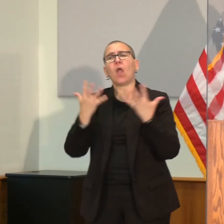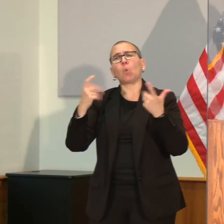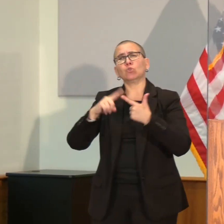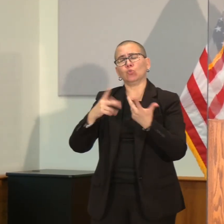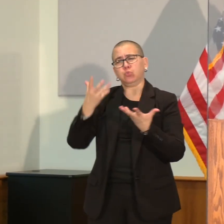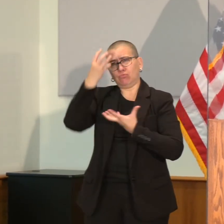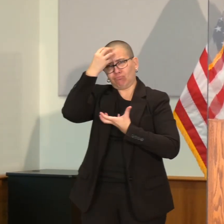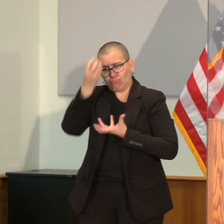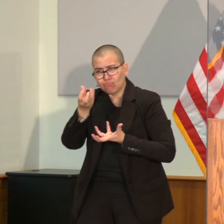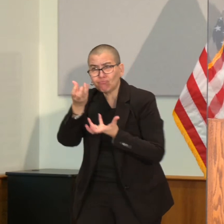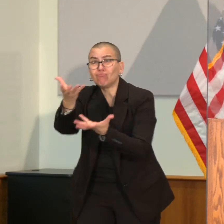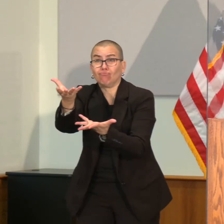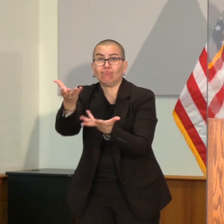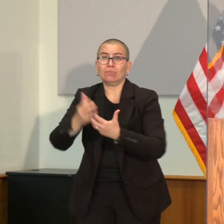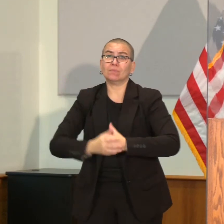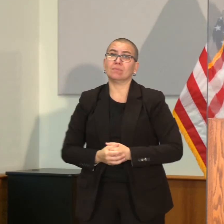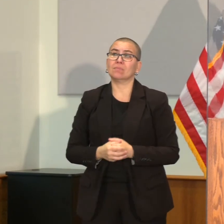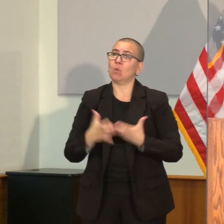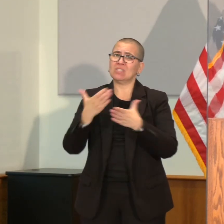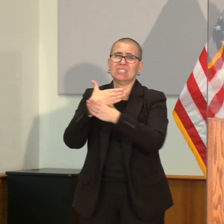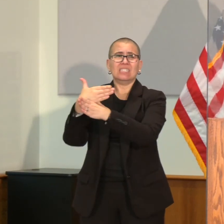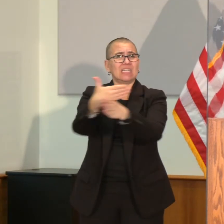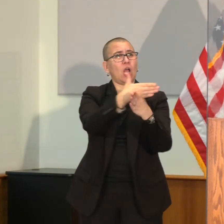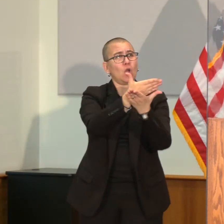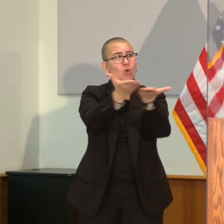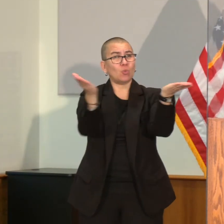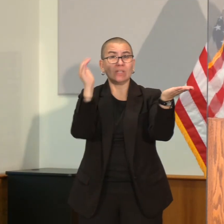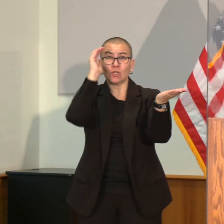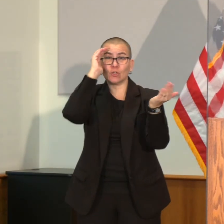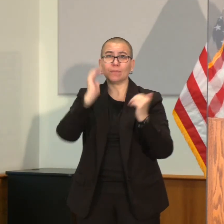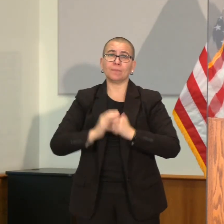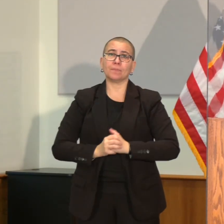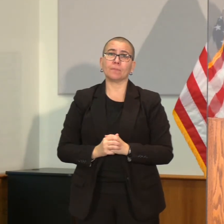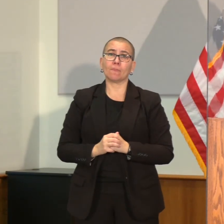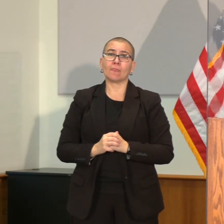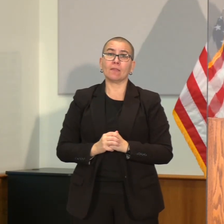I hope you hear from me that that's the important